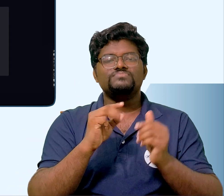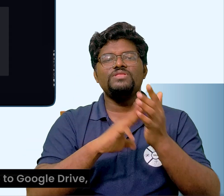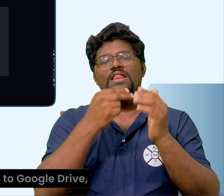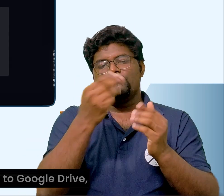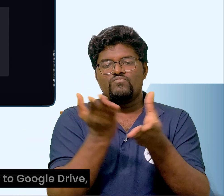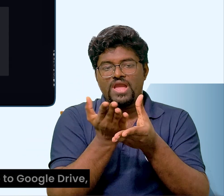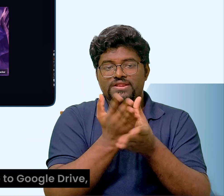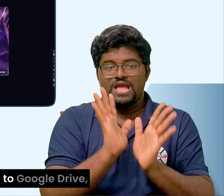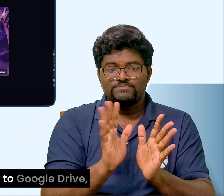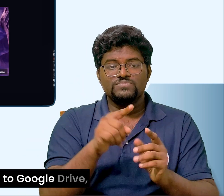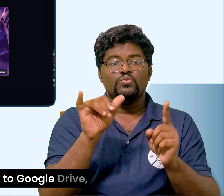You can save to Google Drive,